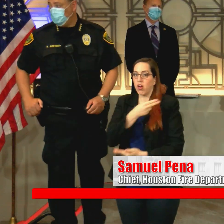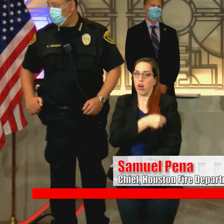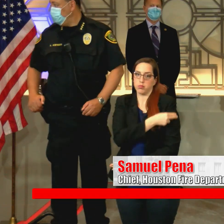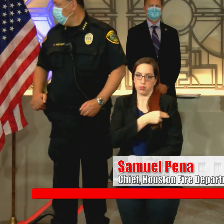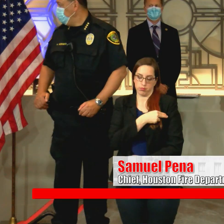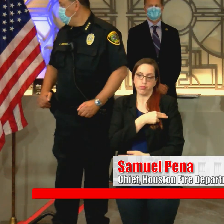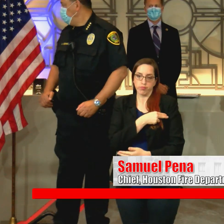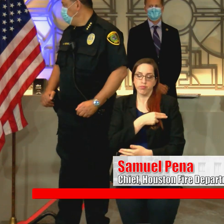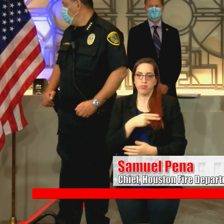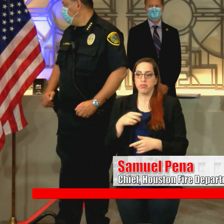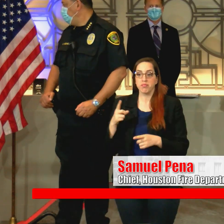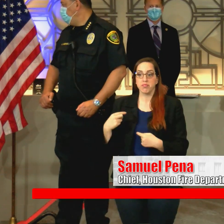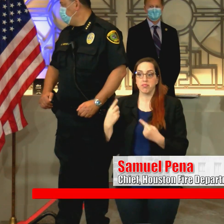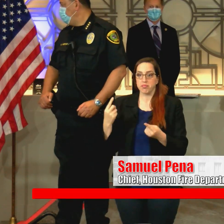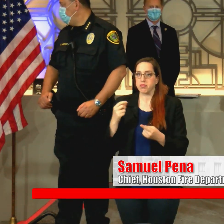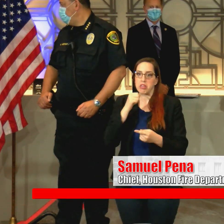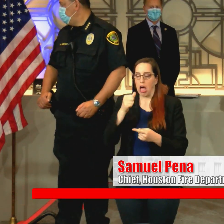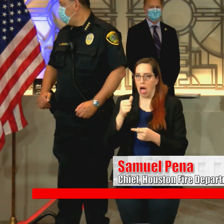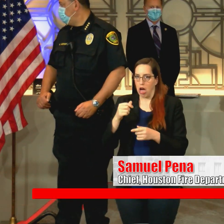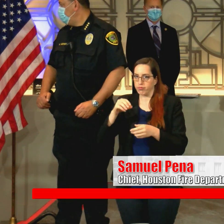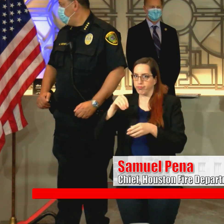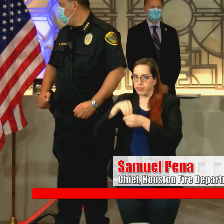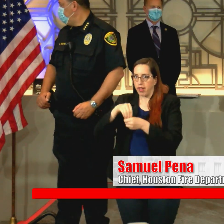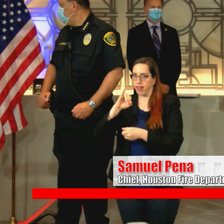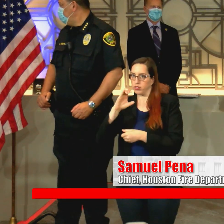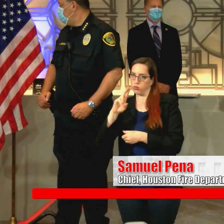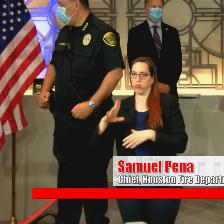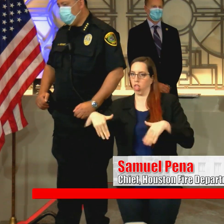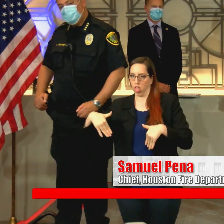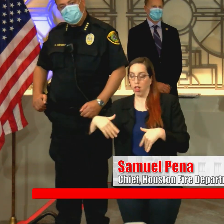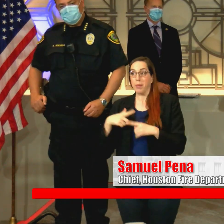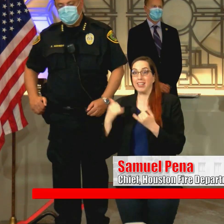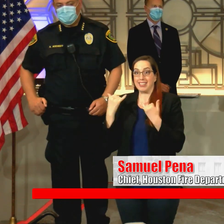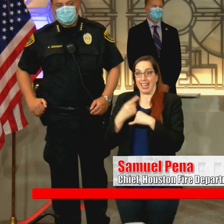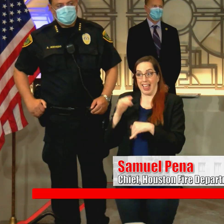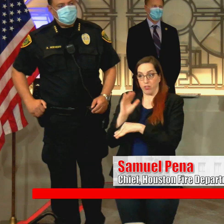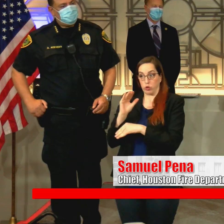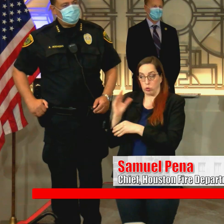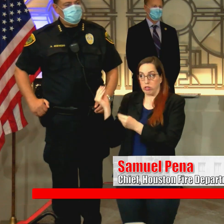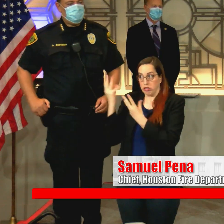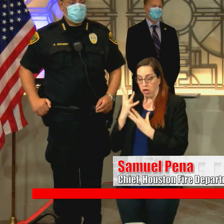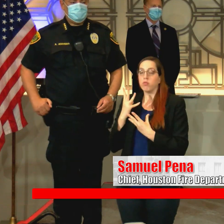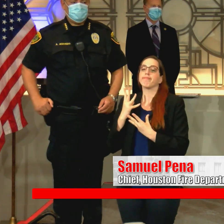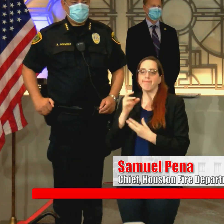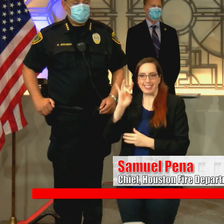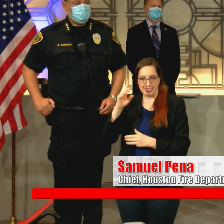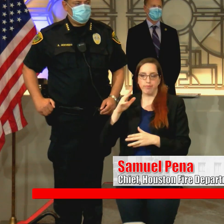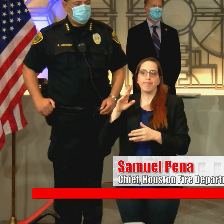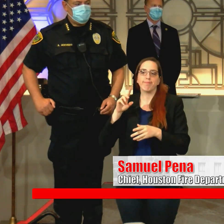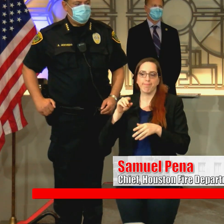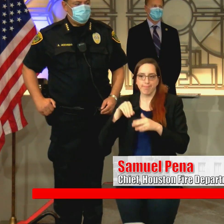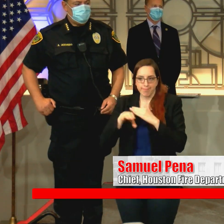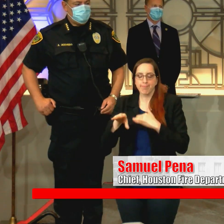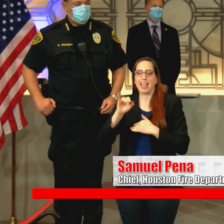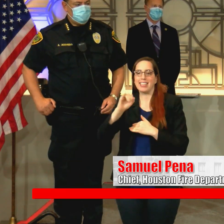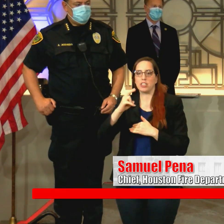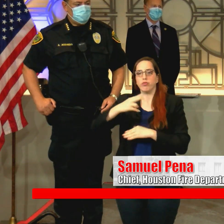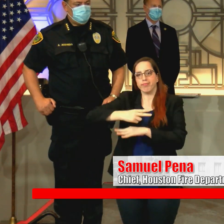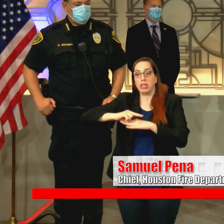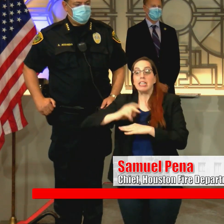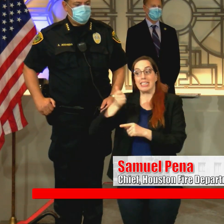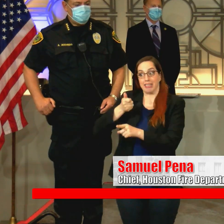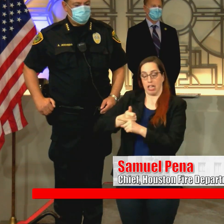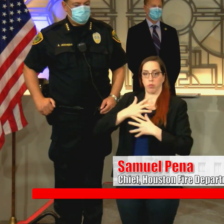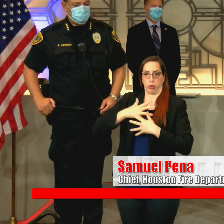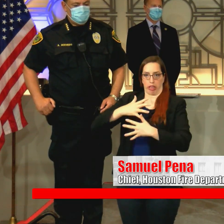was, had not been admitted to ICU, but today, this afternoon, I got word that he did get admitted. He is, he's breathing on his own.